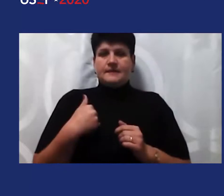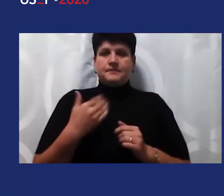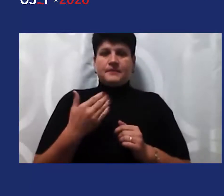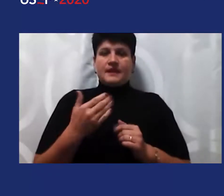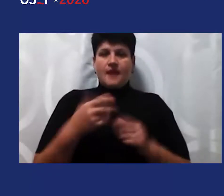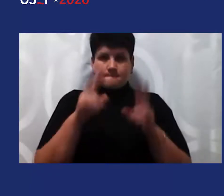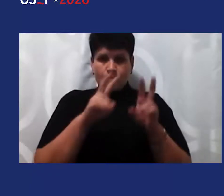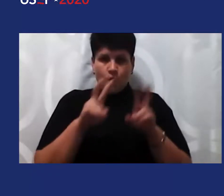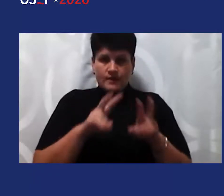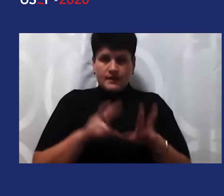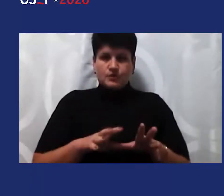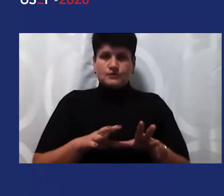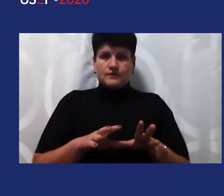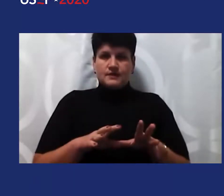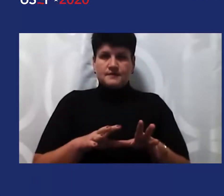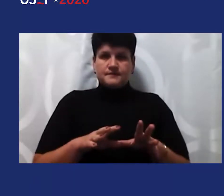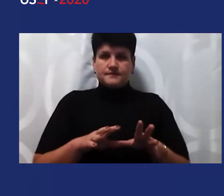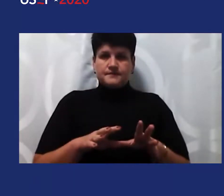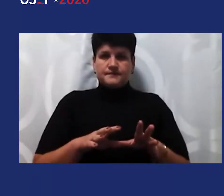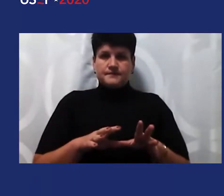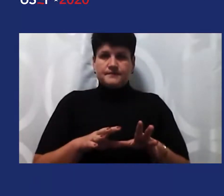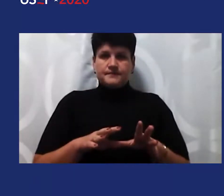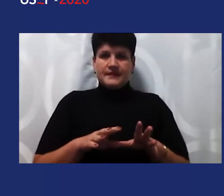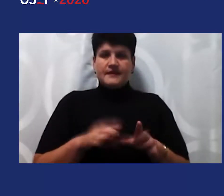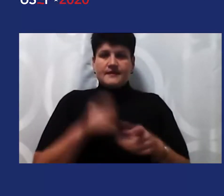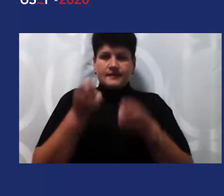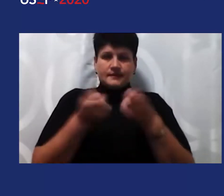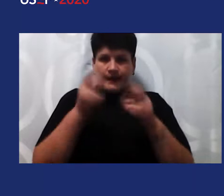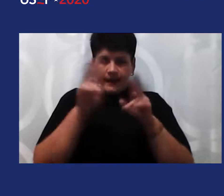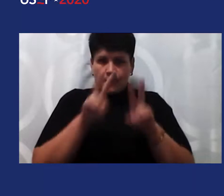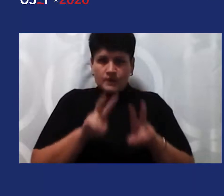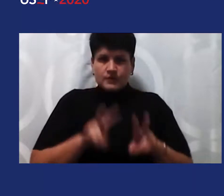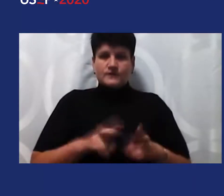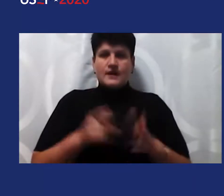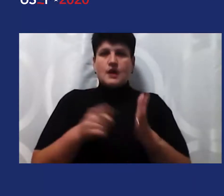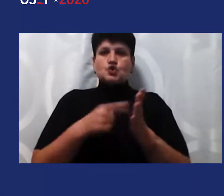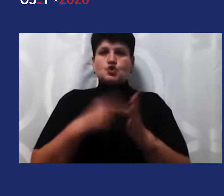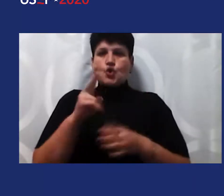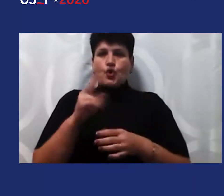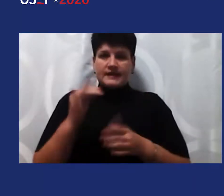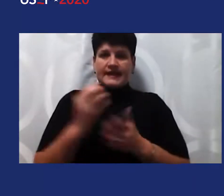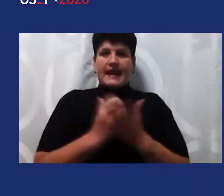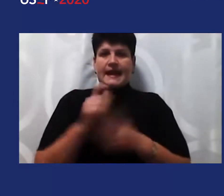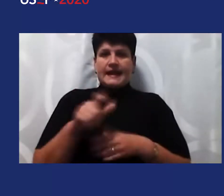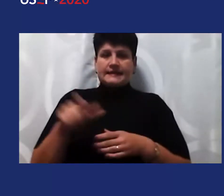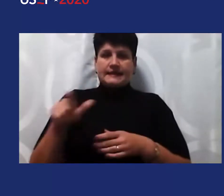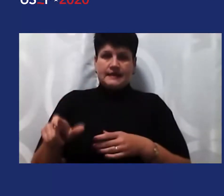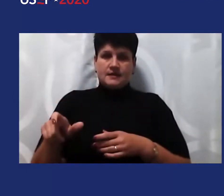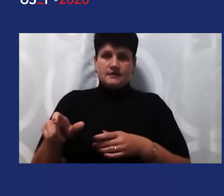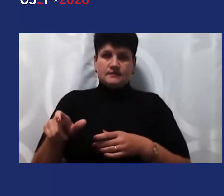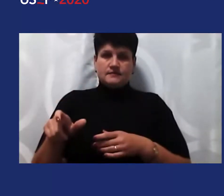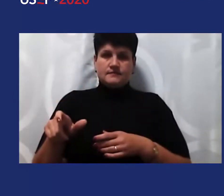about themselves, about their families. I have analyzed in a random